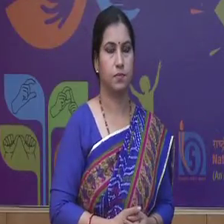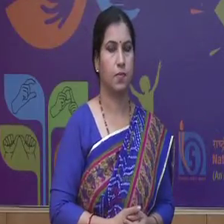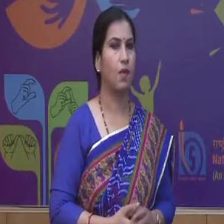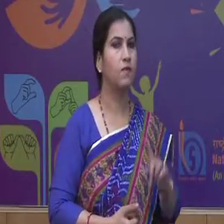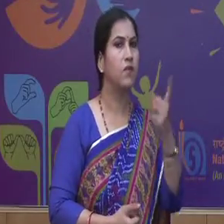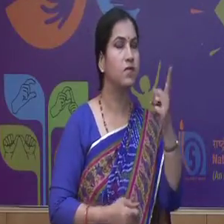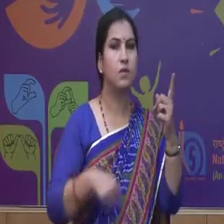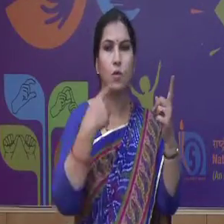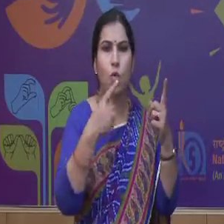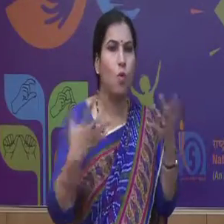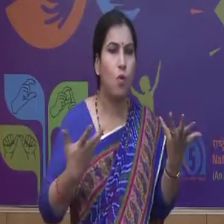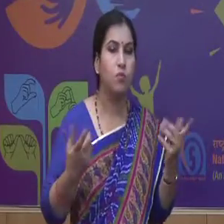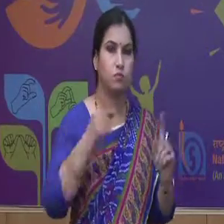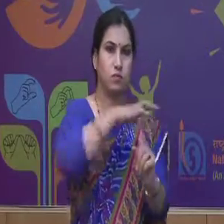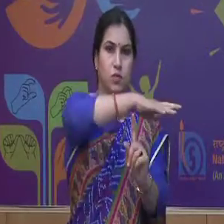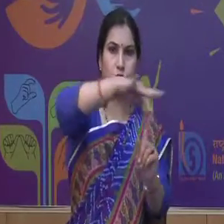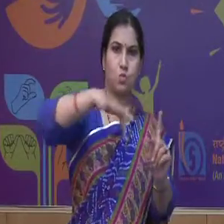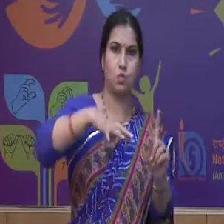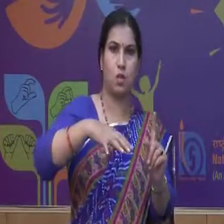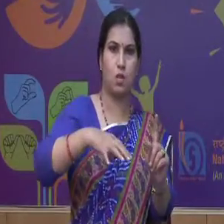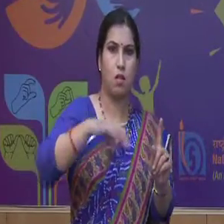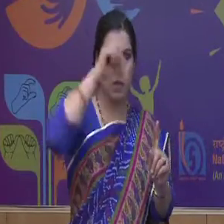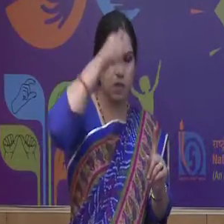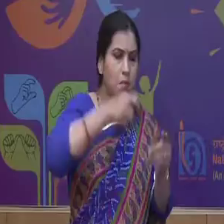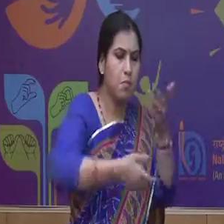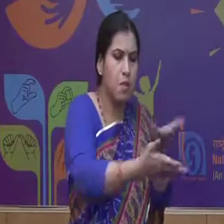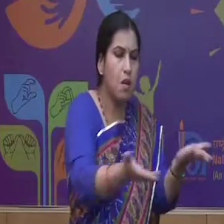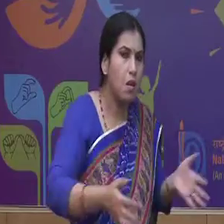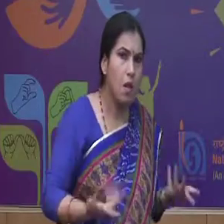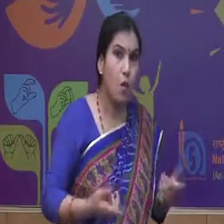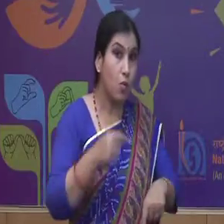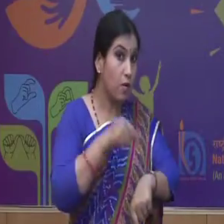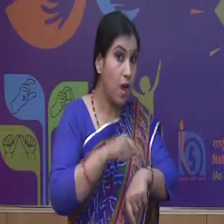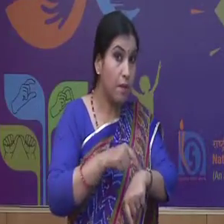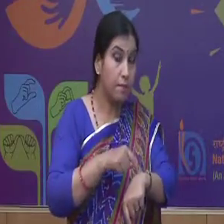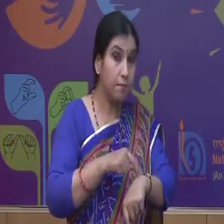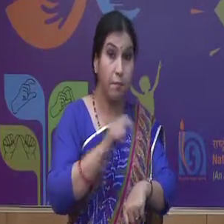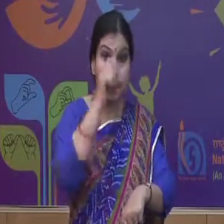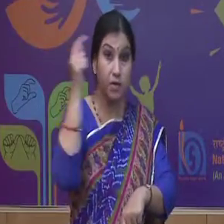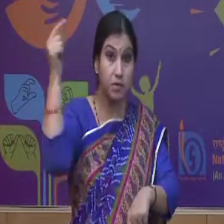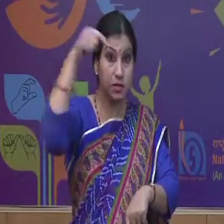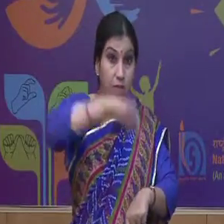First, we talked about social conditions of India at the time of coming of British to India.